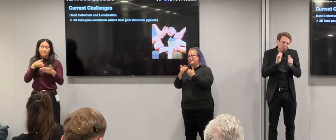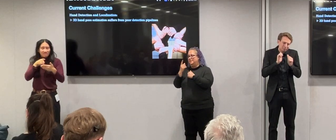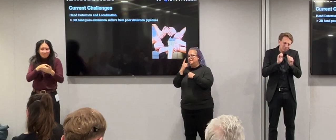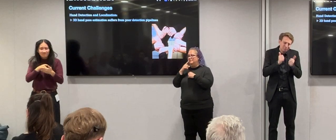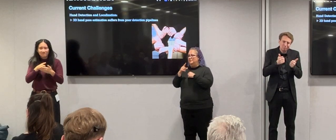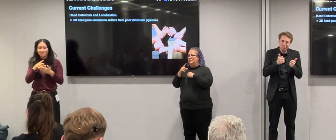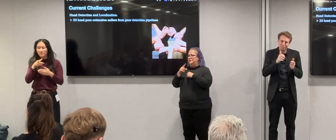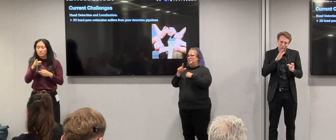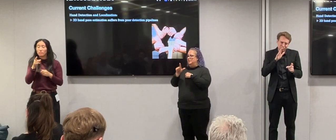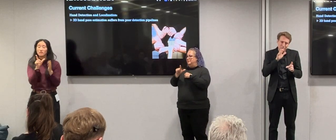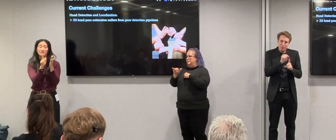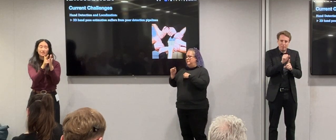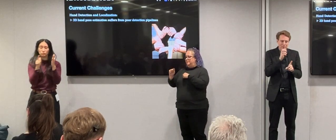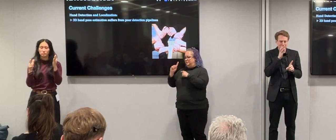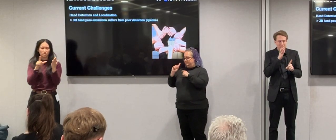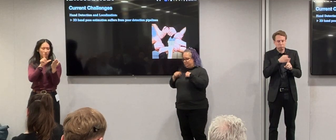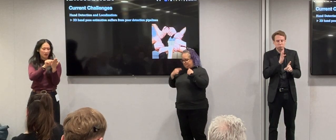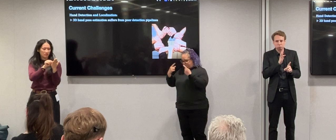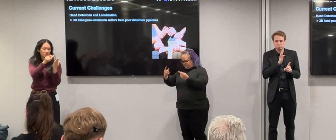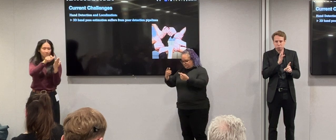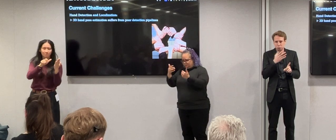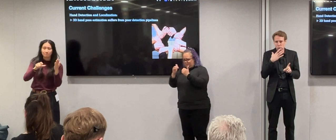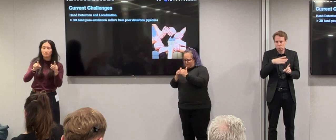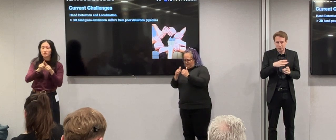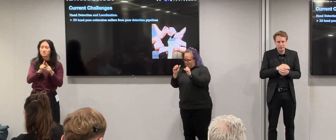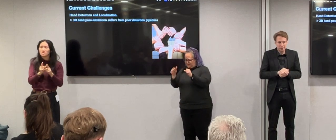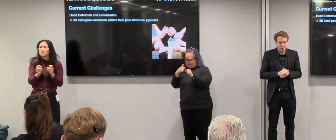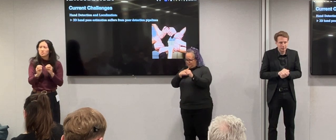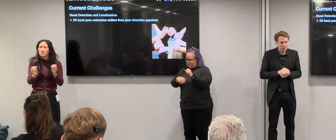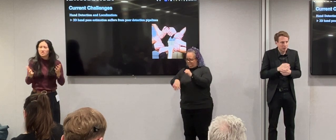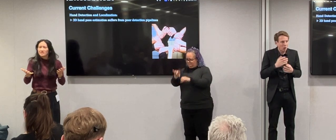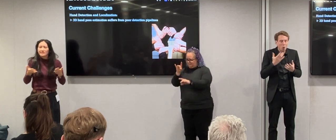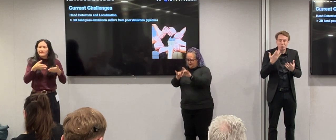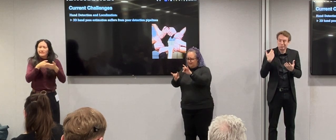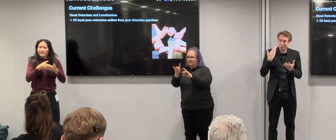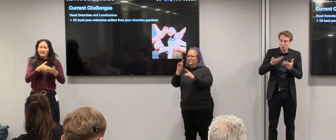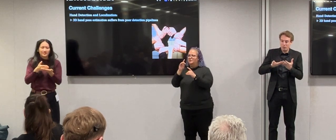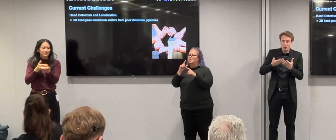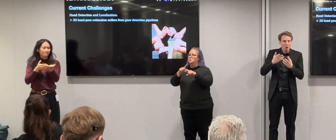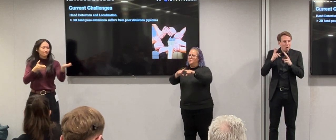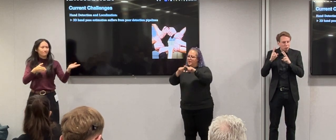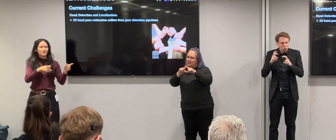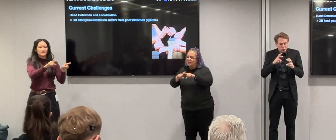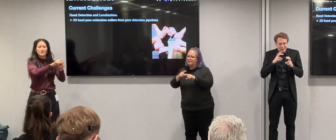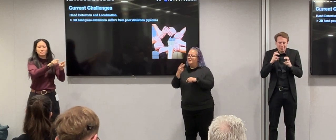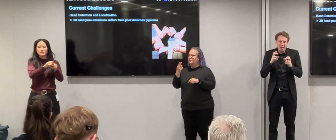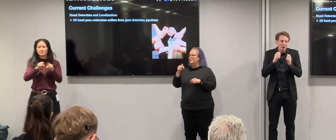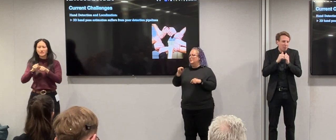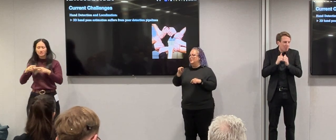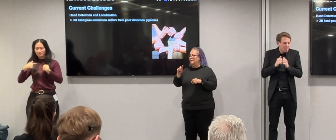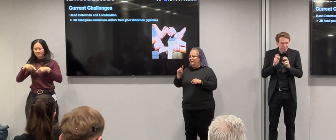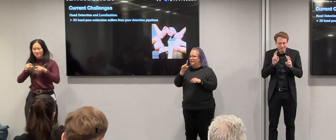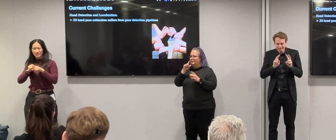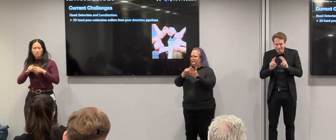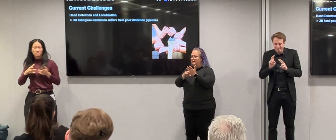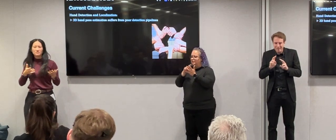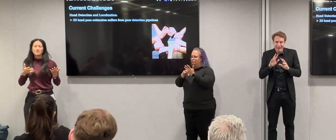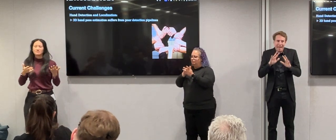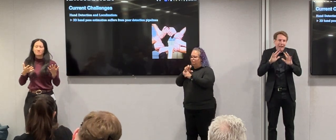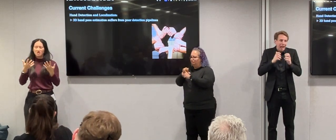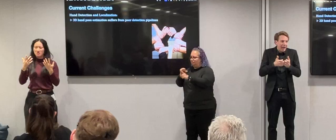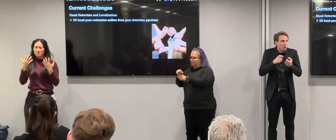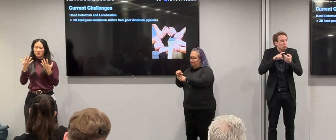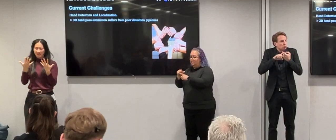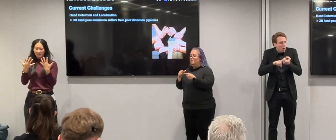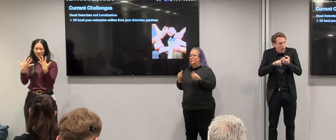the literature so far, how we can have reliable hand detections. So many of you talked